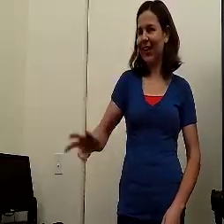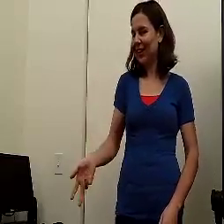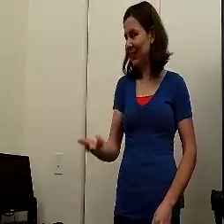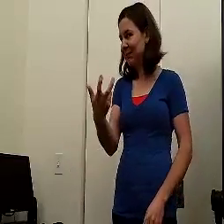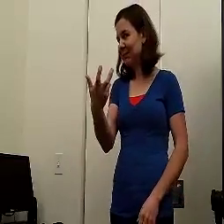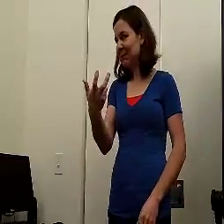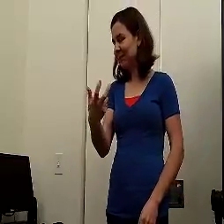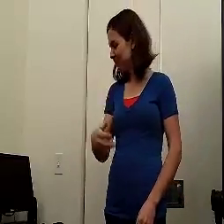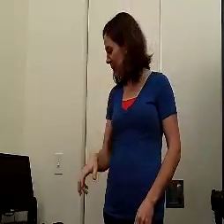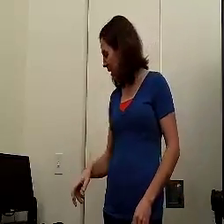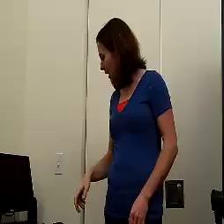fingers.